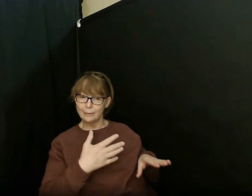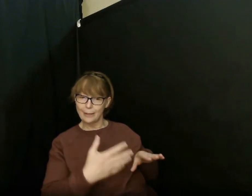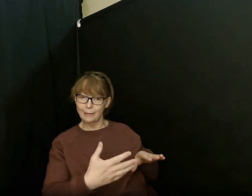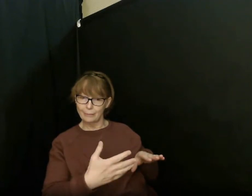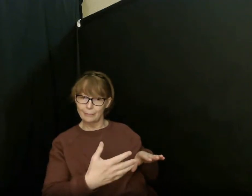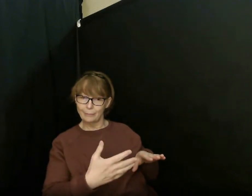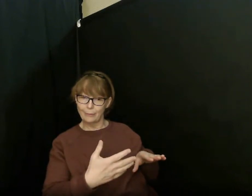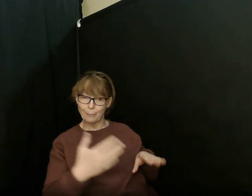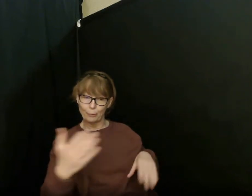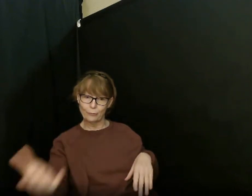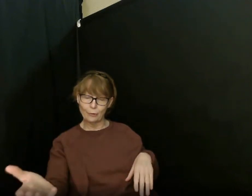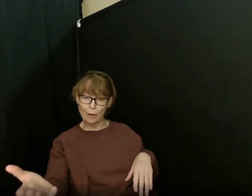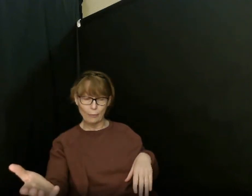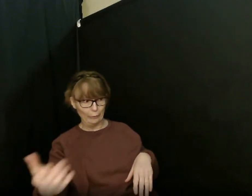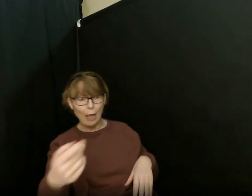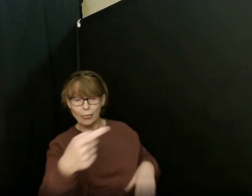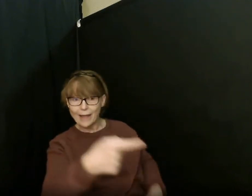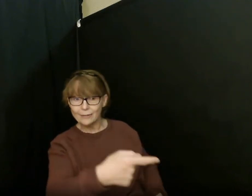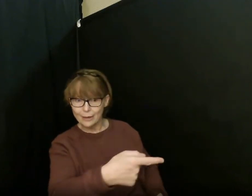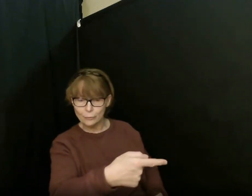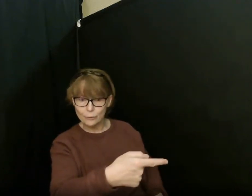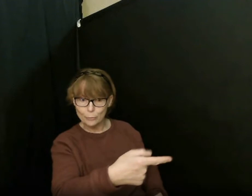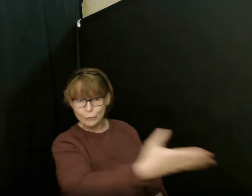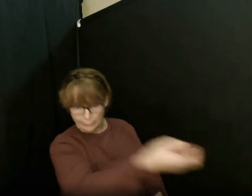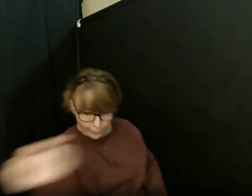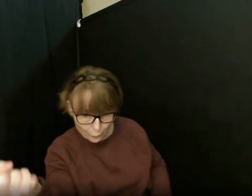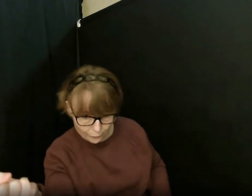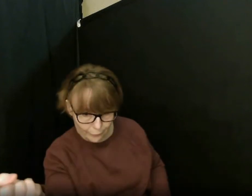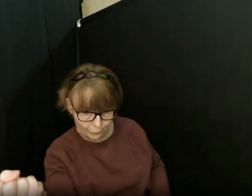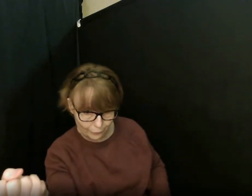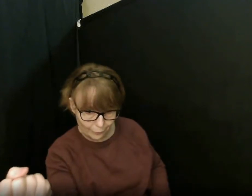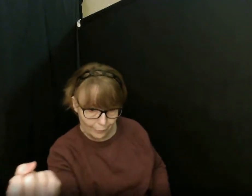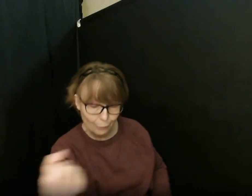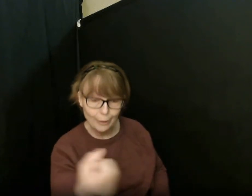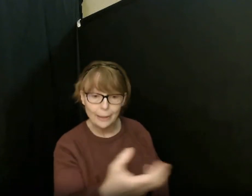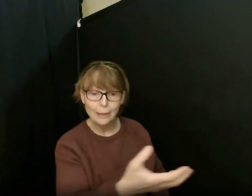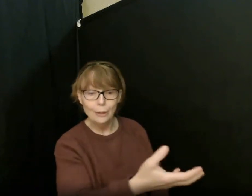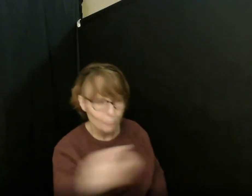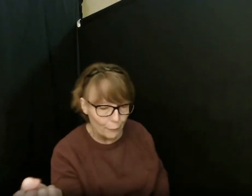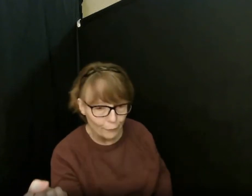get the person to know? That's a dangerous situation. Get those scissors, right? You're moving